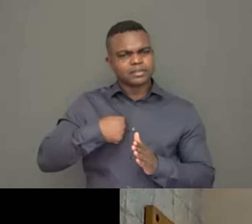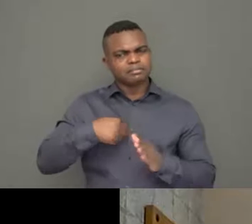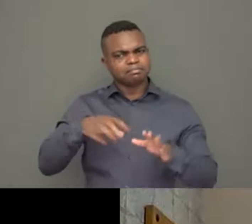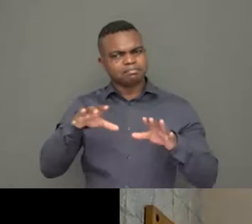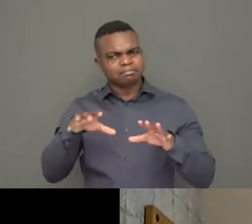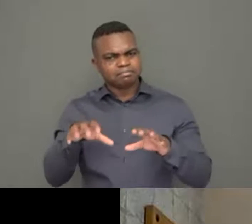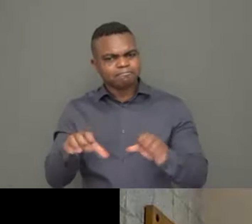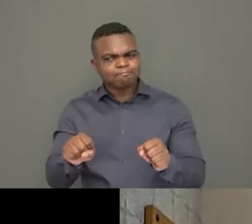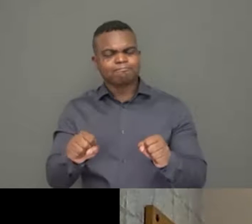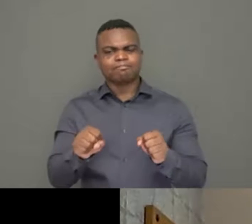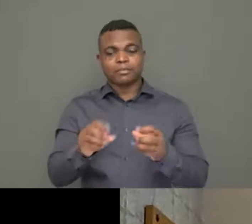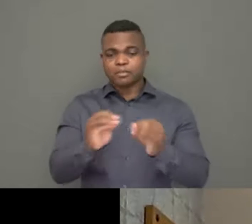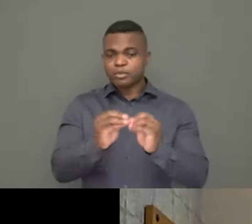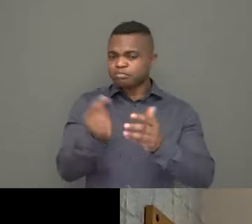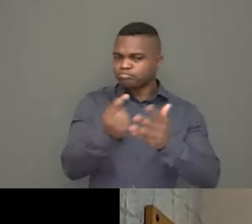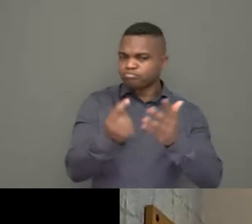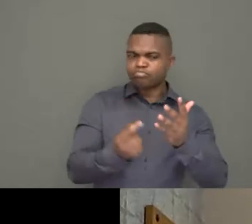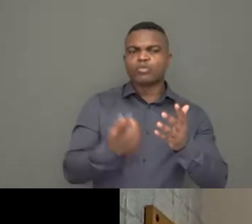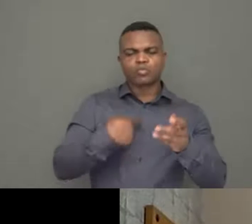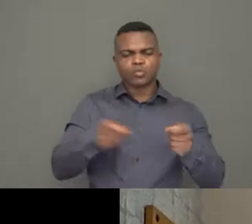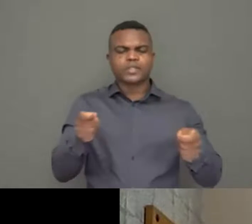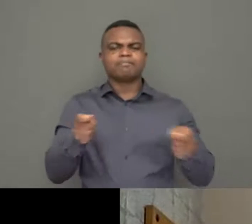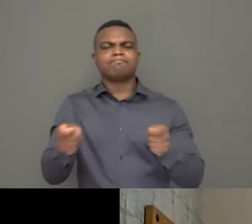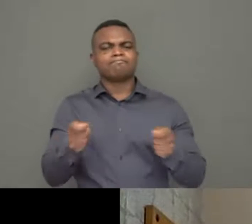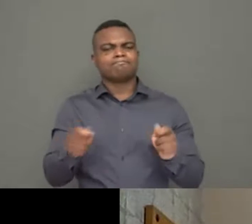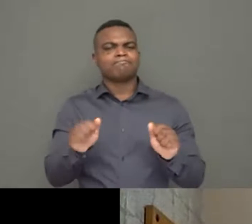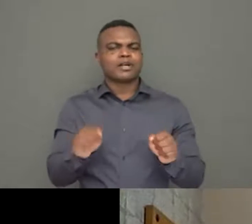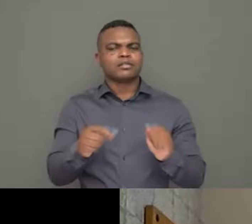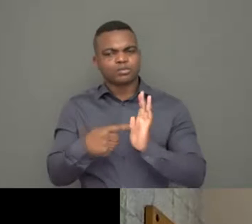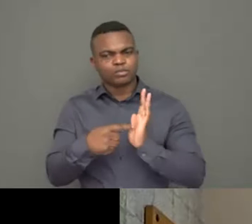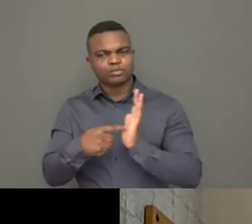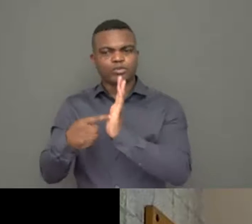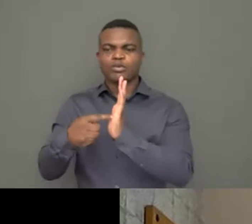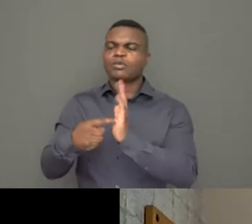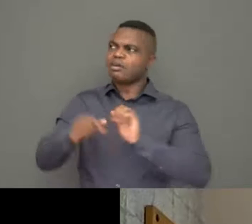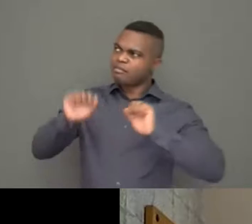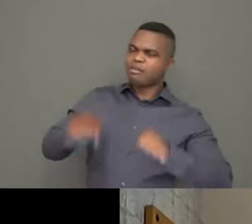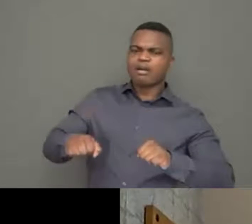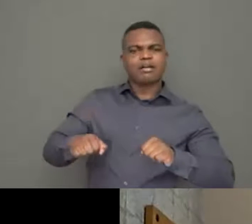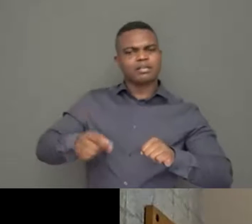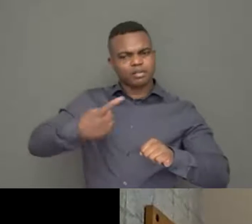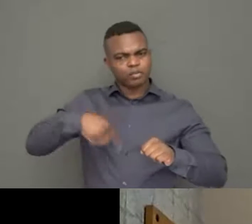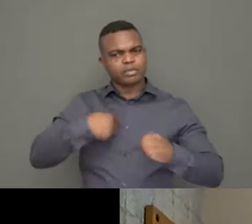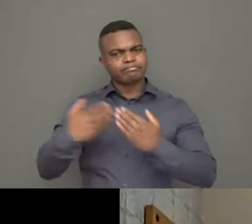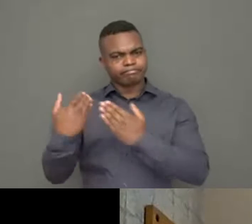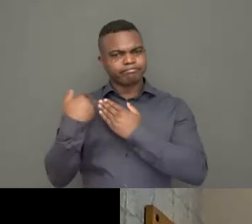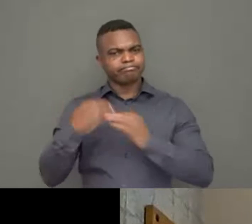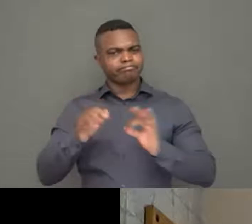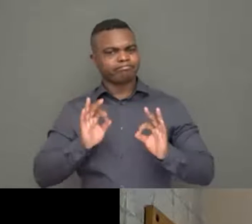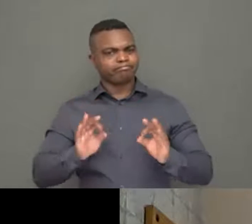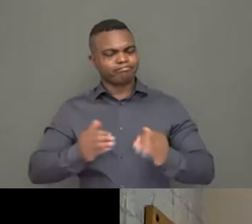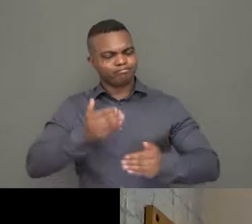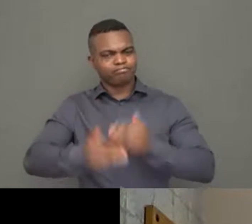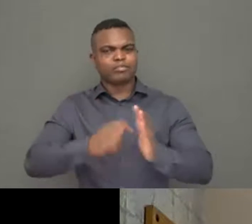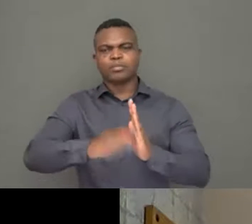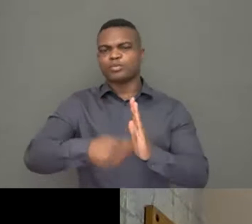can as local people, you know, in resolving issues that affect our local people. Yeah. Yeah, very good, Brenda. Thank